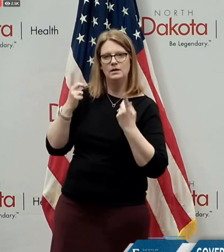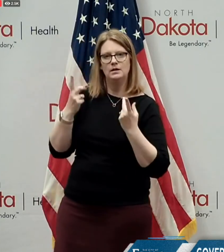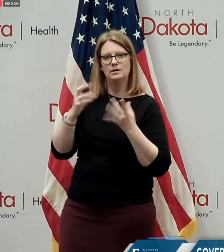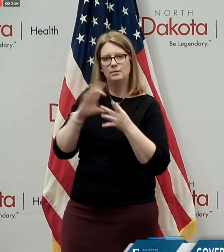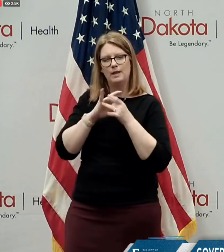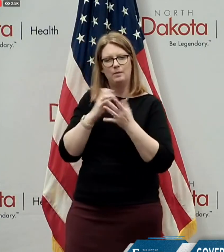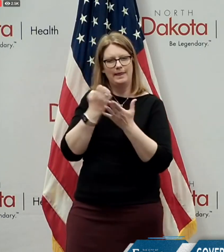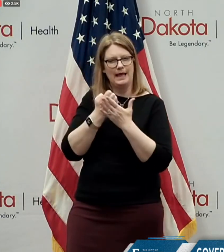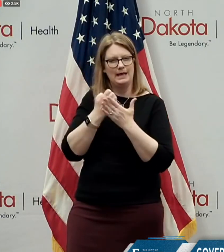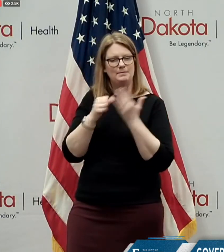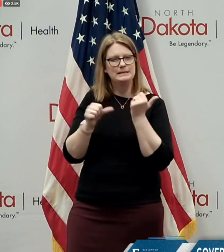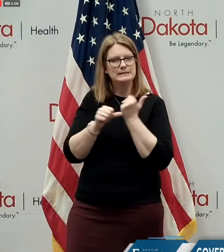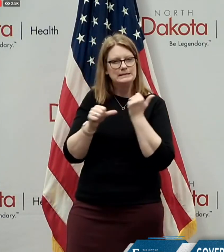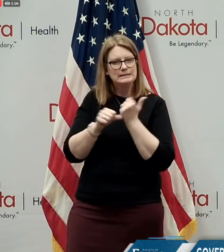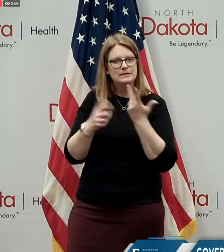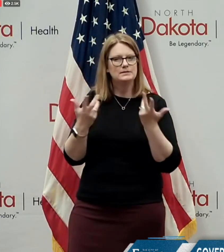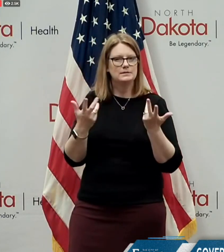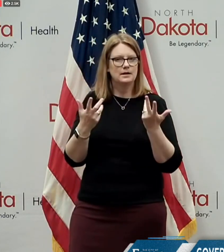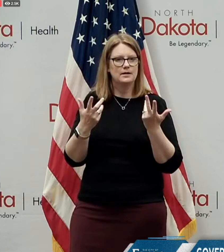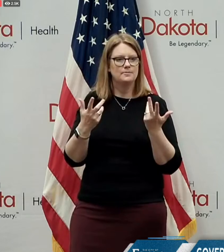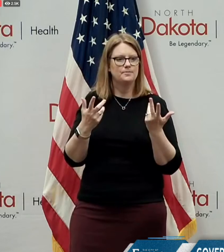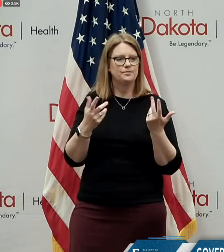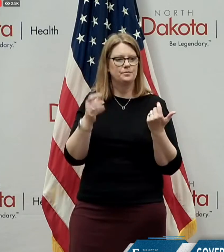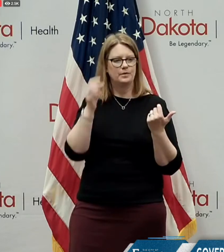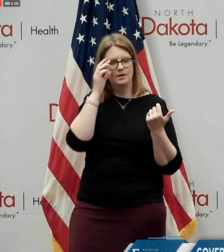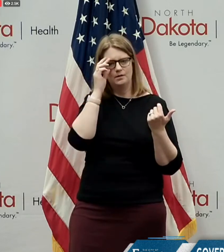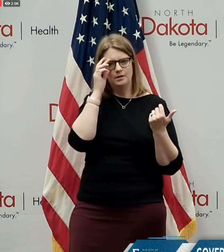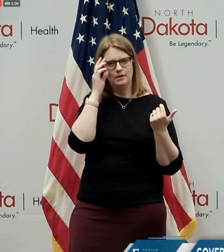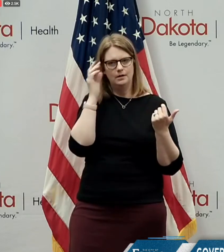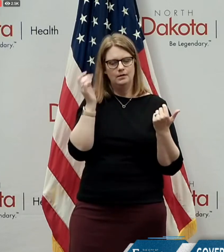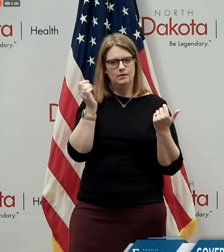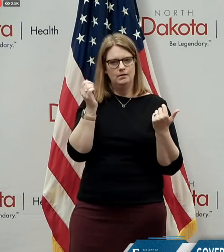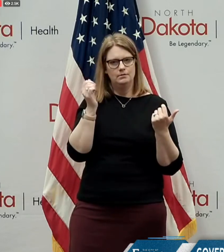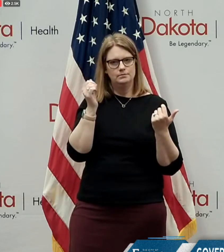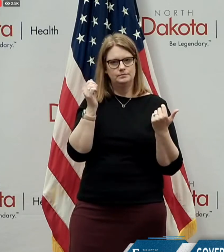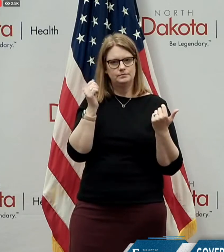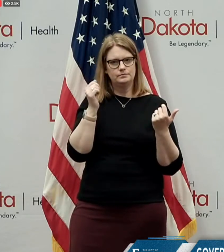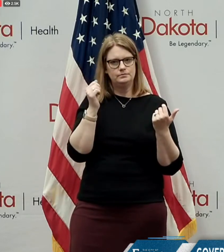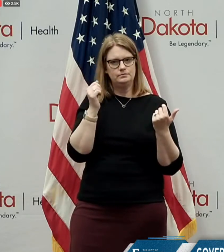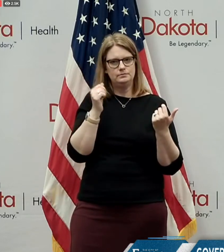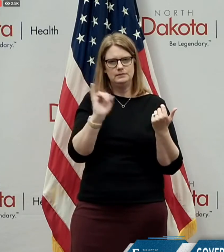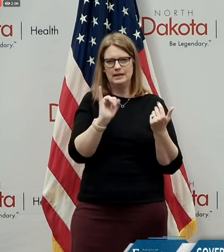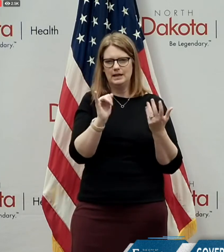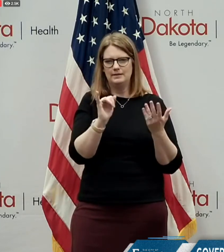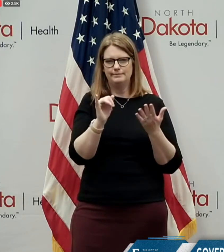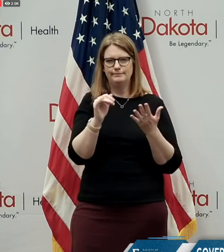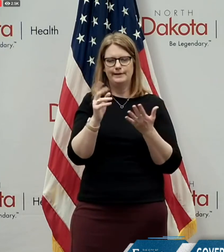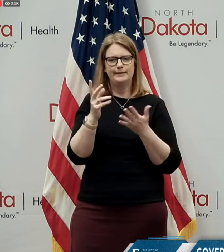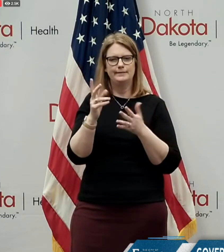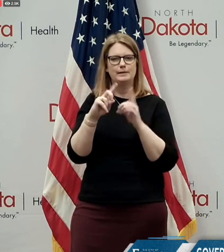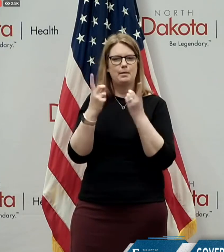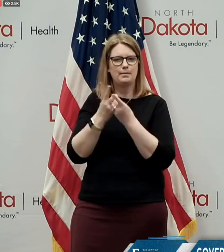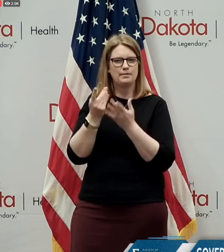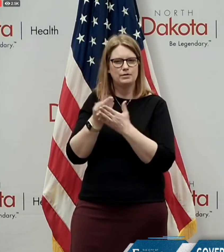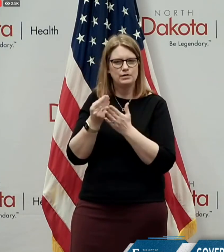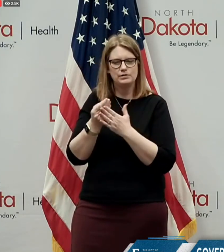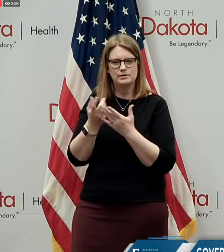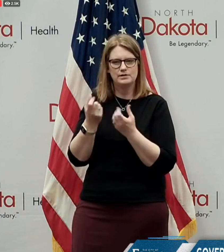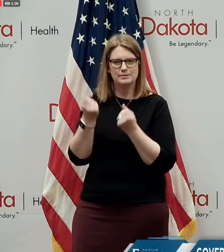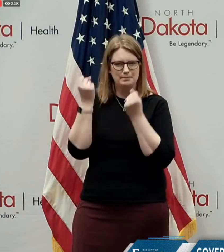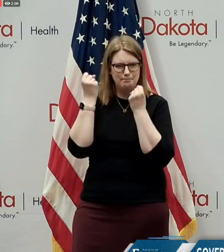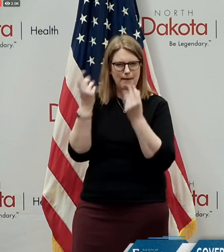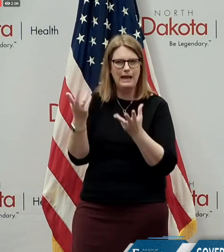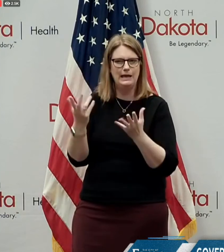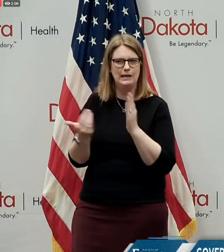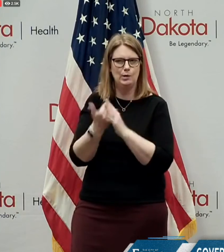assistance. In some cases, like with the stuff coming out of Treasury, there have been over a dozen updates. In this case,